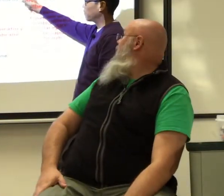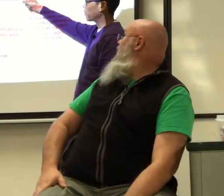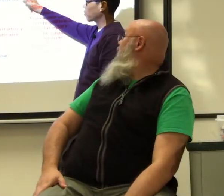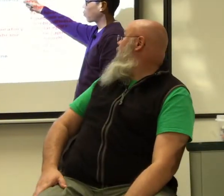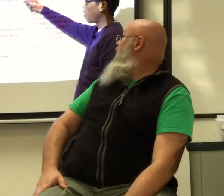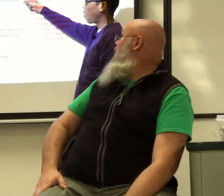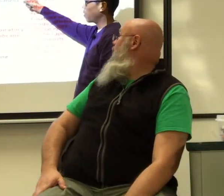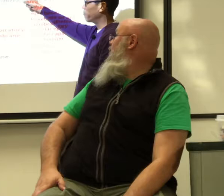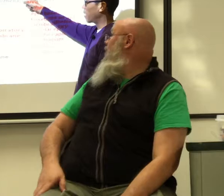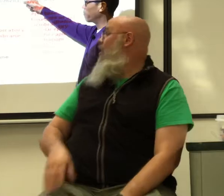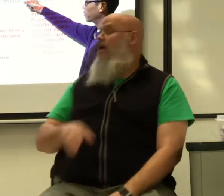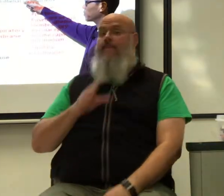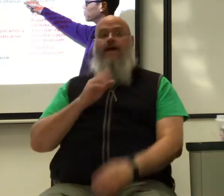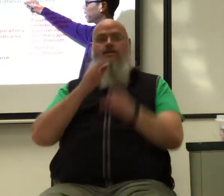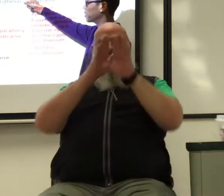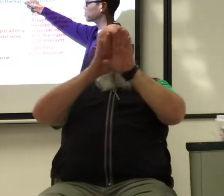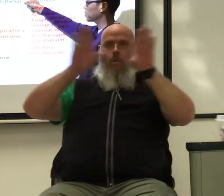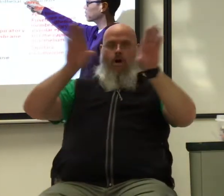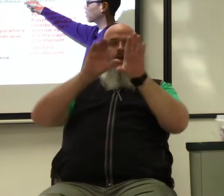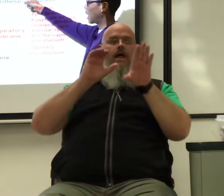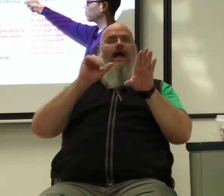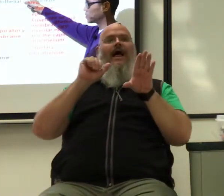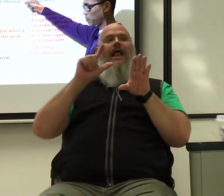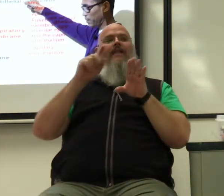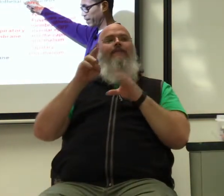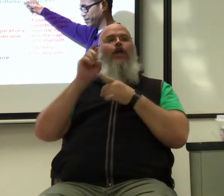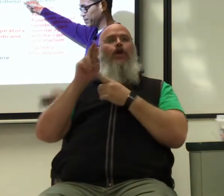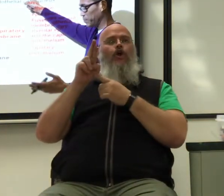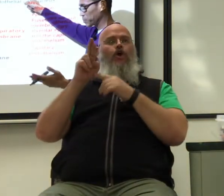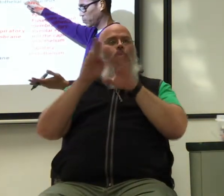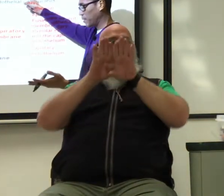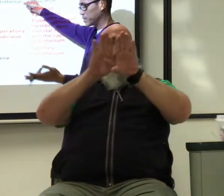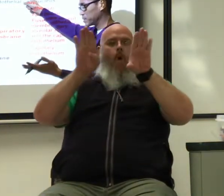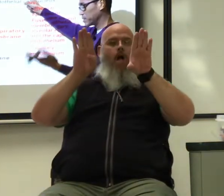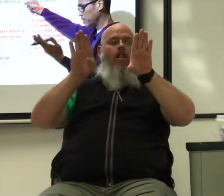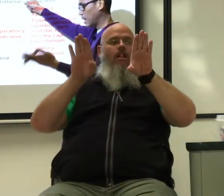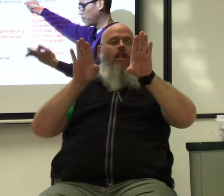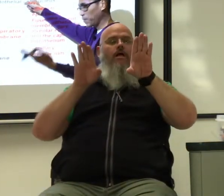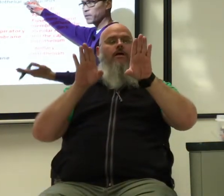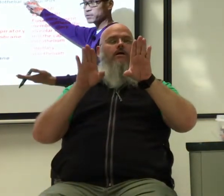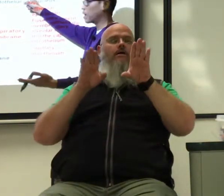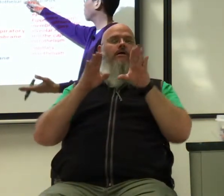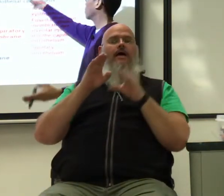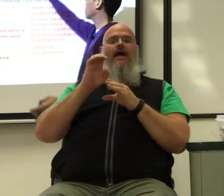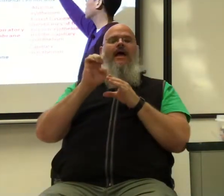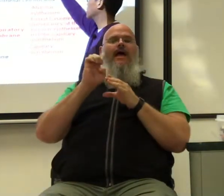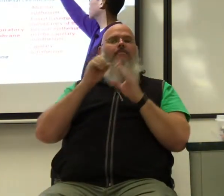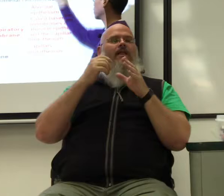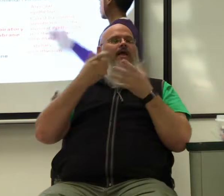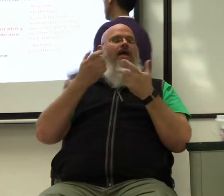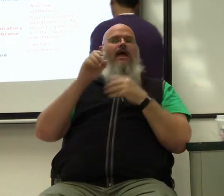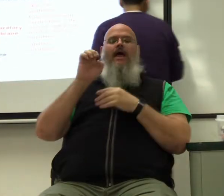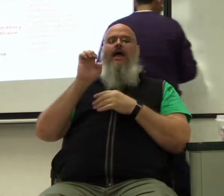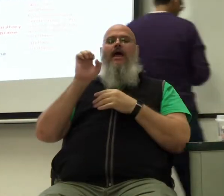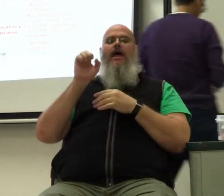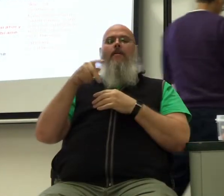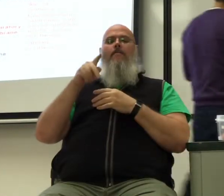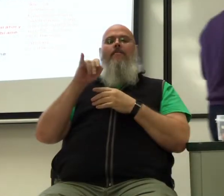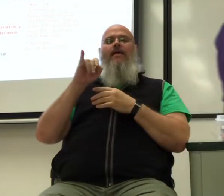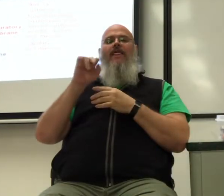of the alveolar wall of the alveolar space. I would describe it as a simple squamous epithelial cell. This cell here.